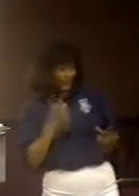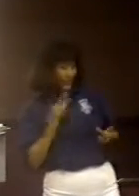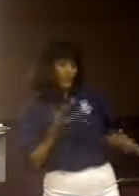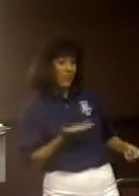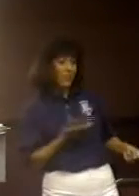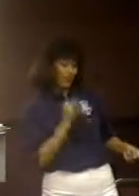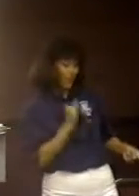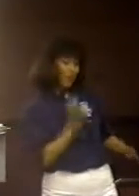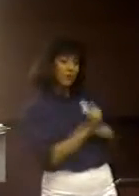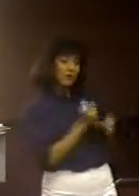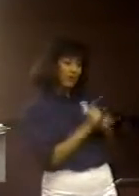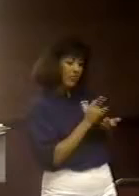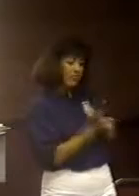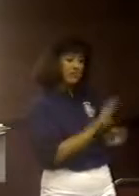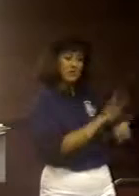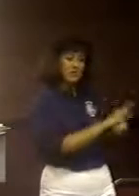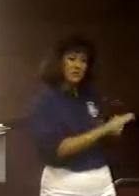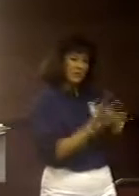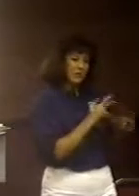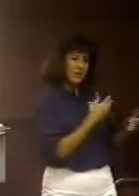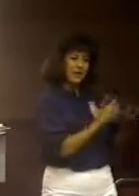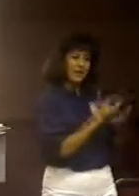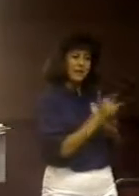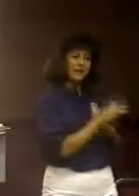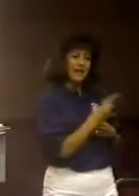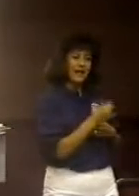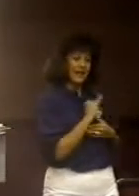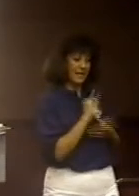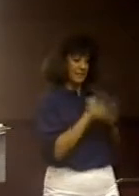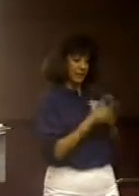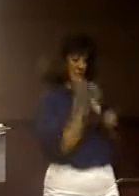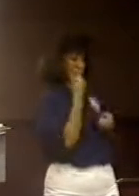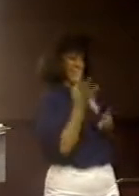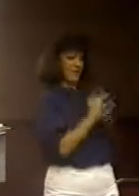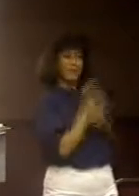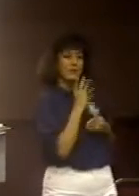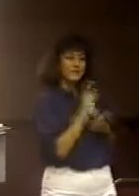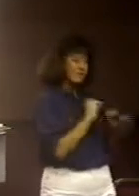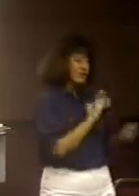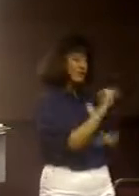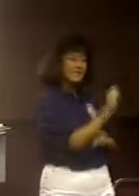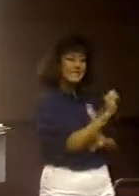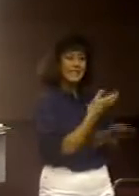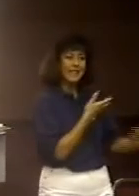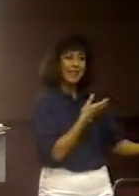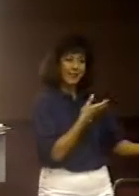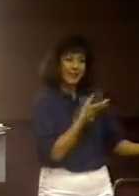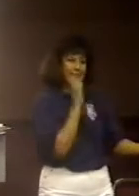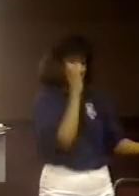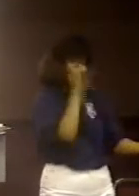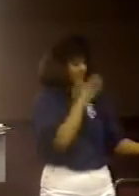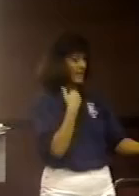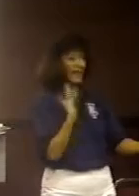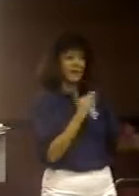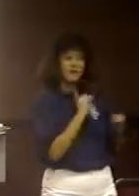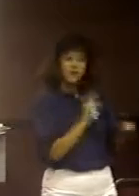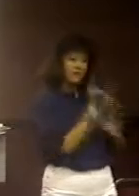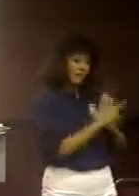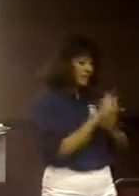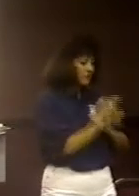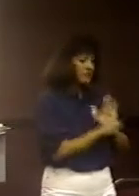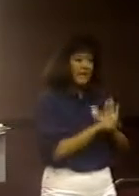lived there and I worked with the schools quite closely, and I just knew that there was no C there. He had no